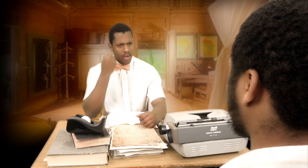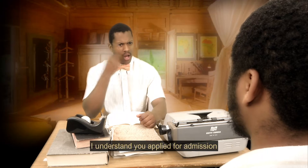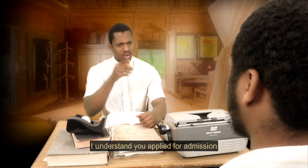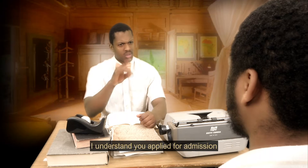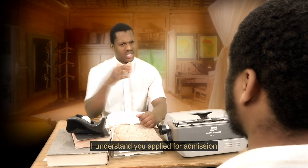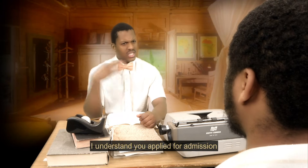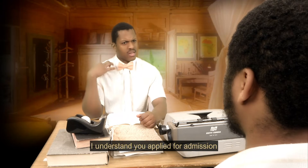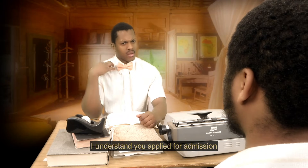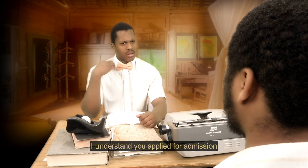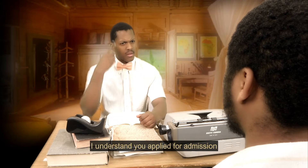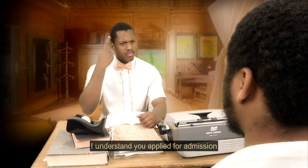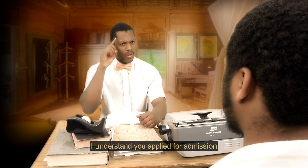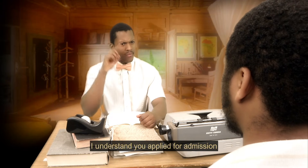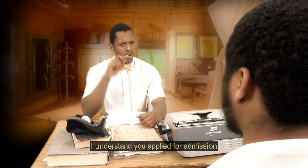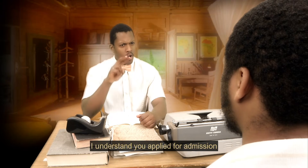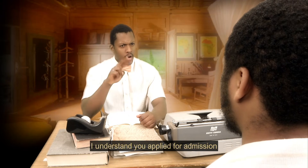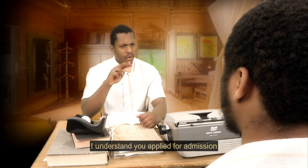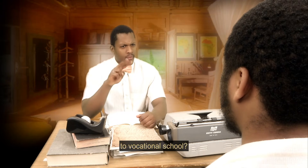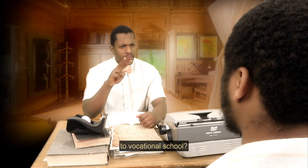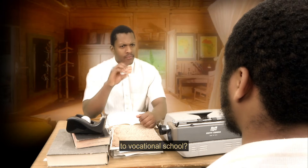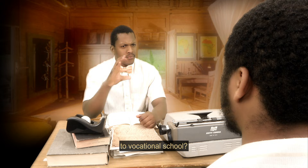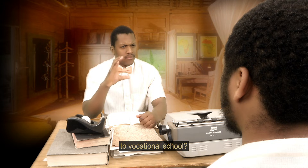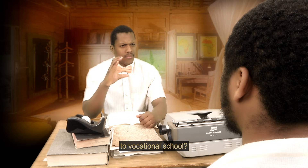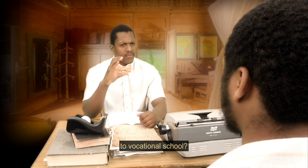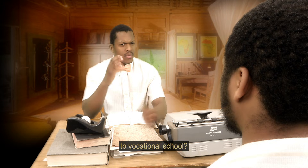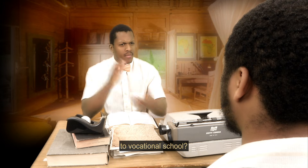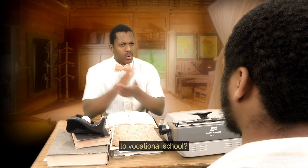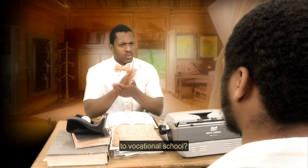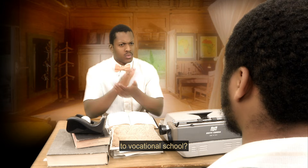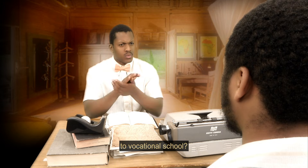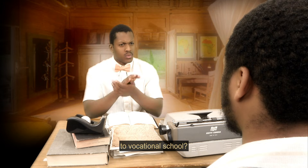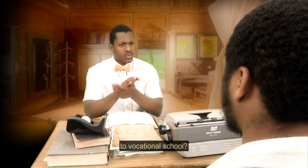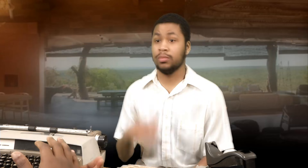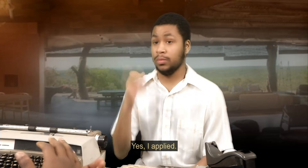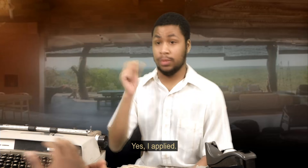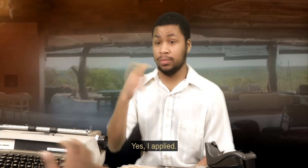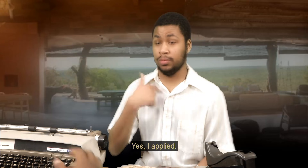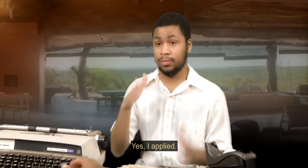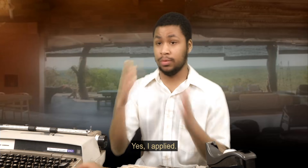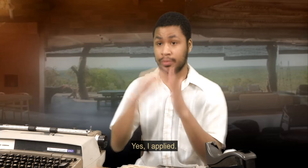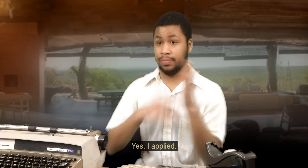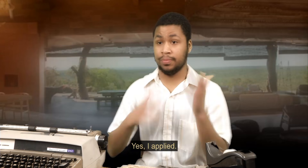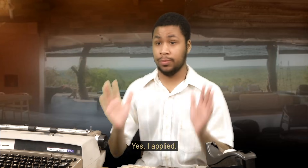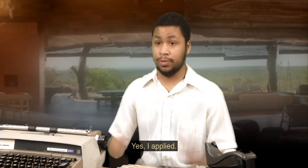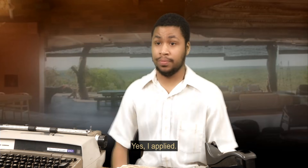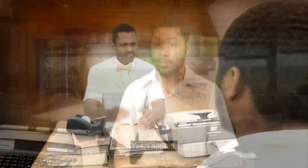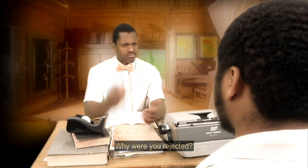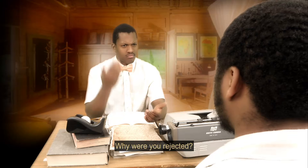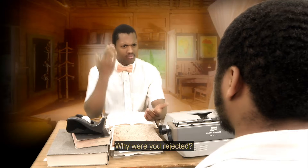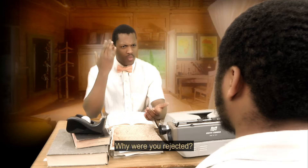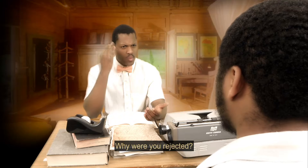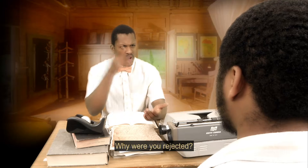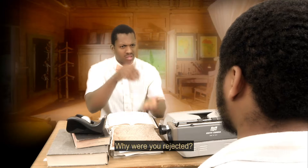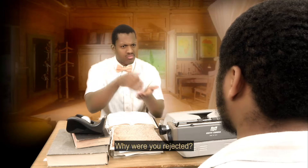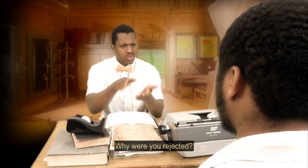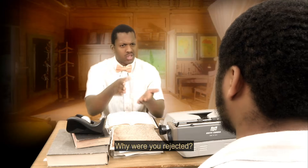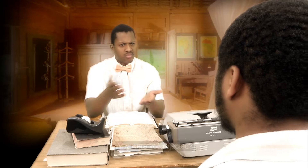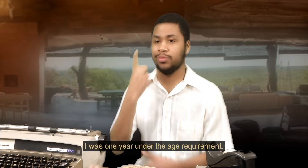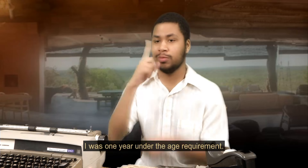I understand you applied for admission to vocational school? Yes, I applied. Why were you rejected? I was